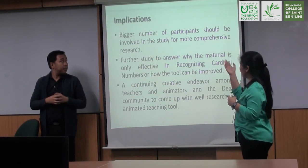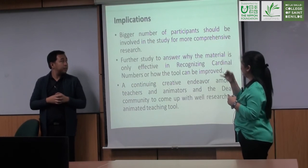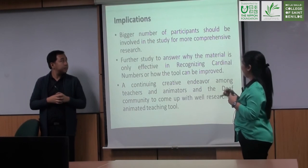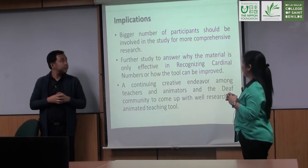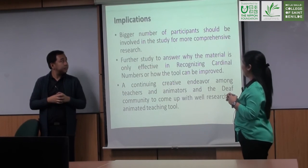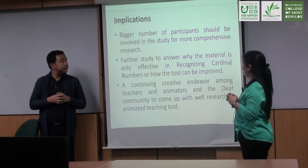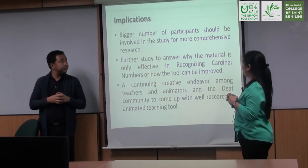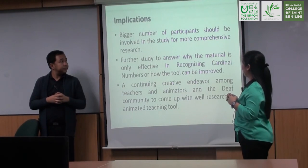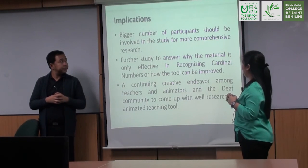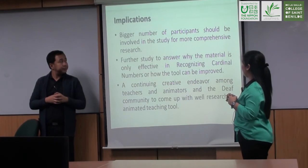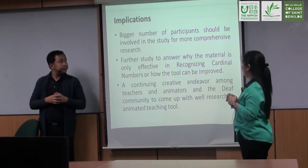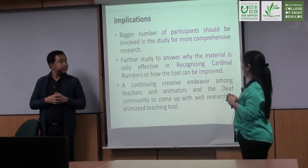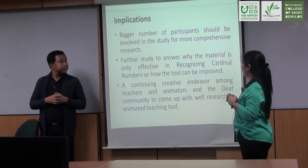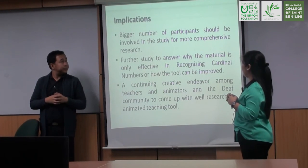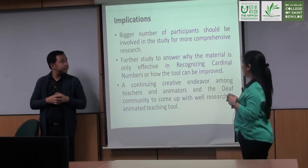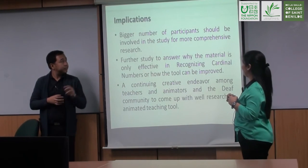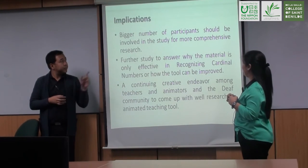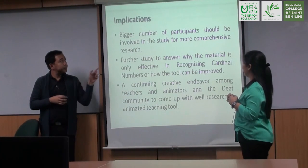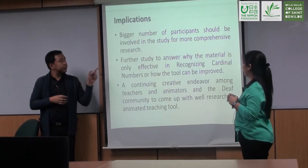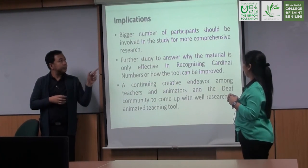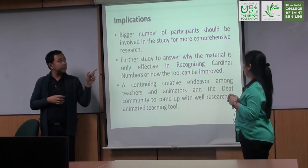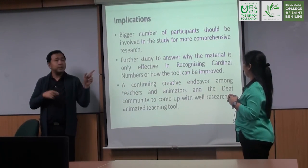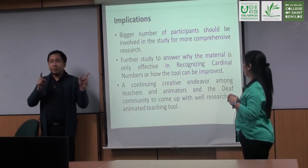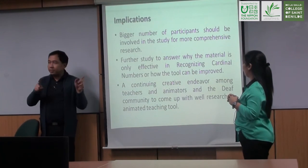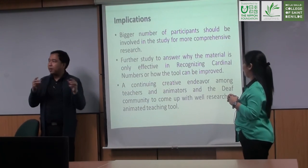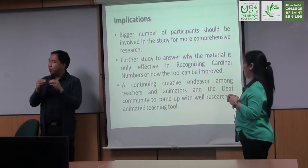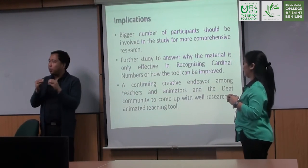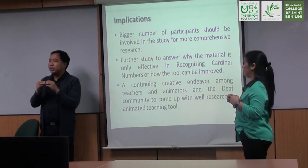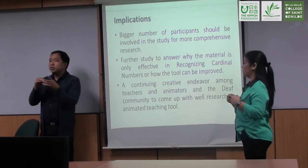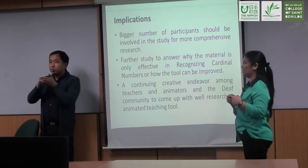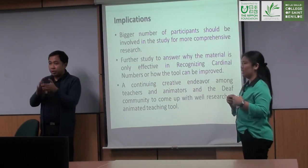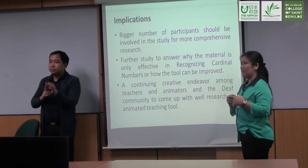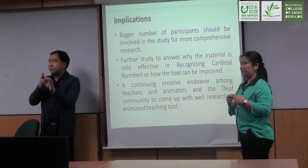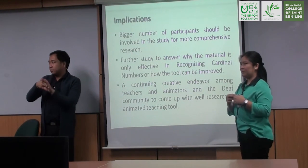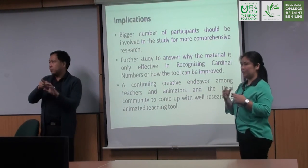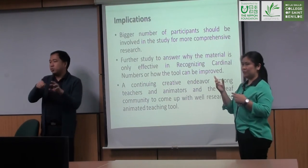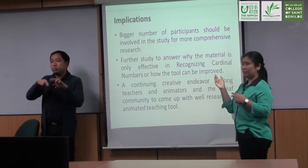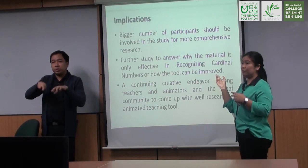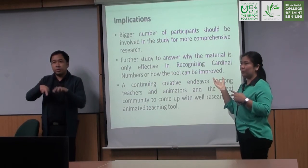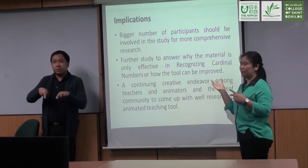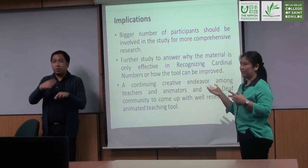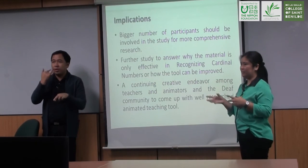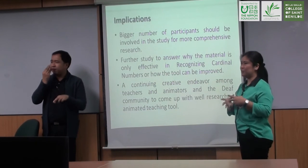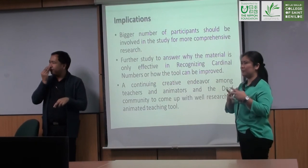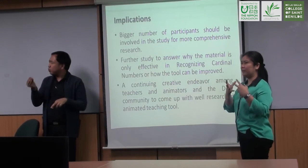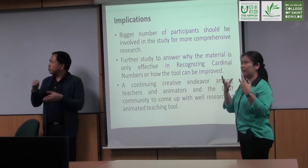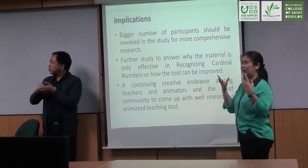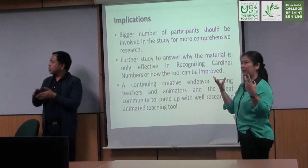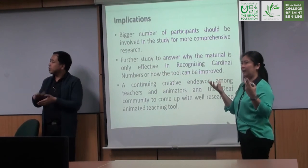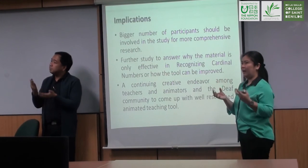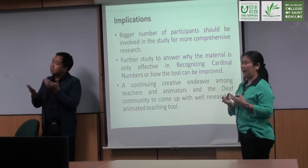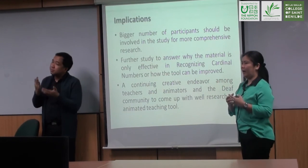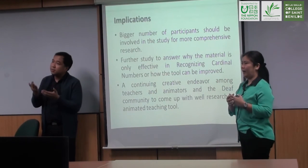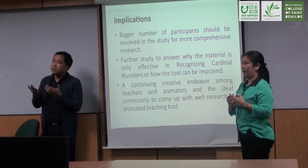And then, I guess, yung bigger number of participants should be involved in the study for more comprehensive research. Because there's a few, baka there's